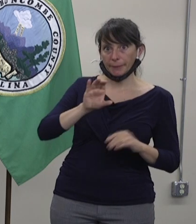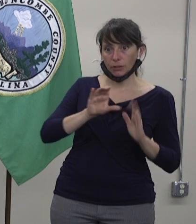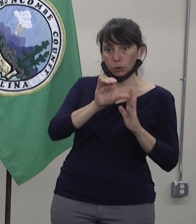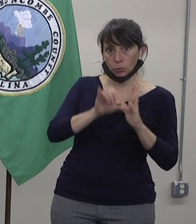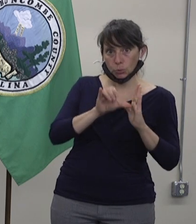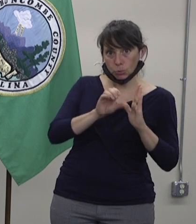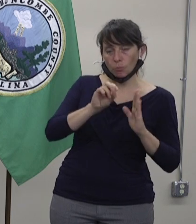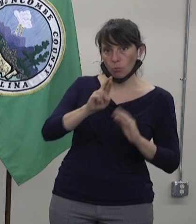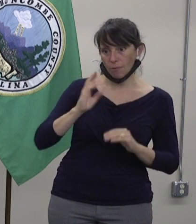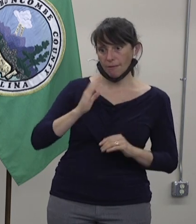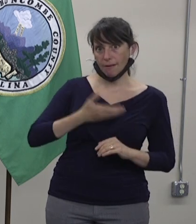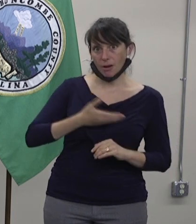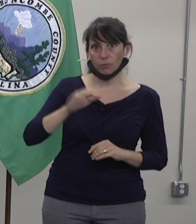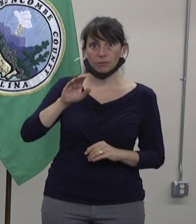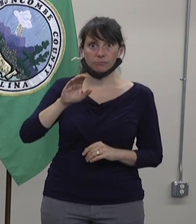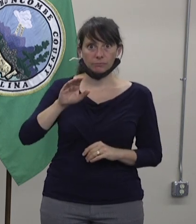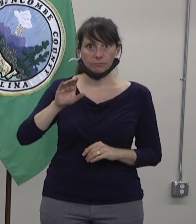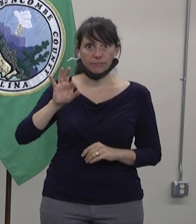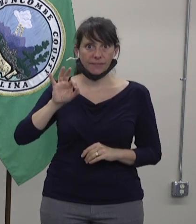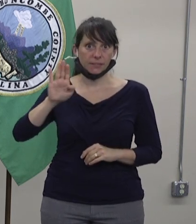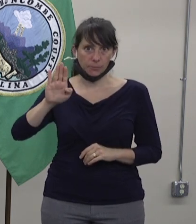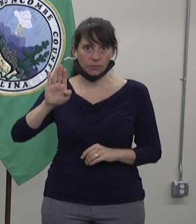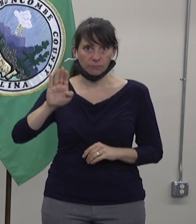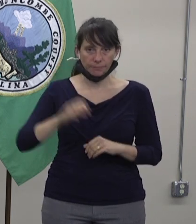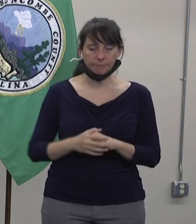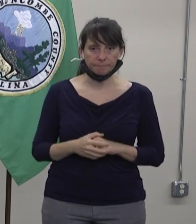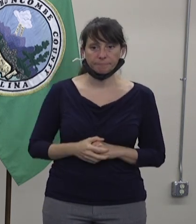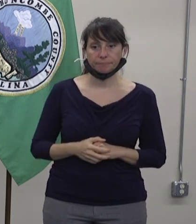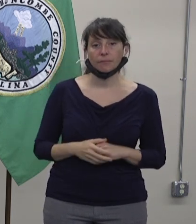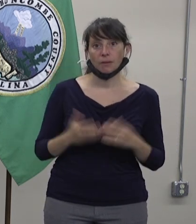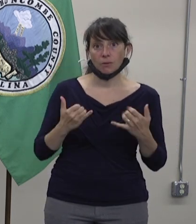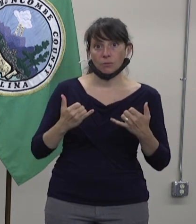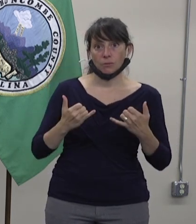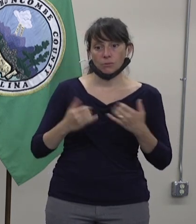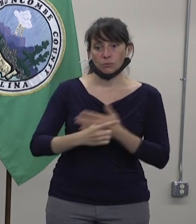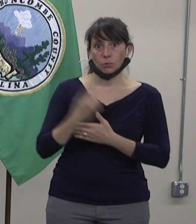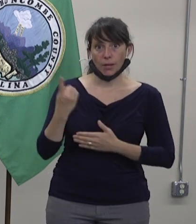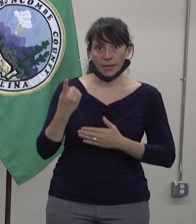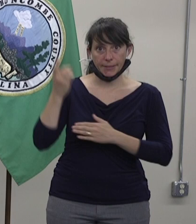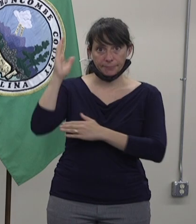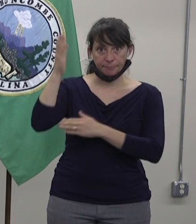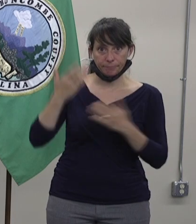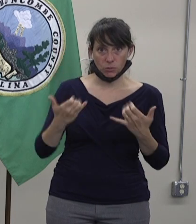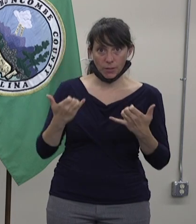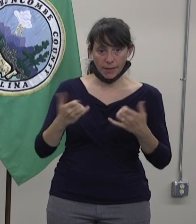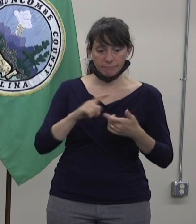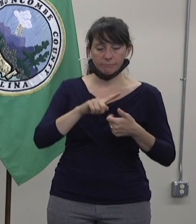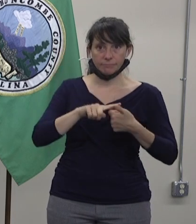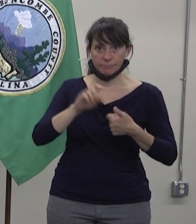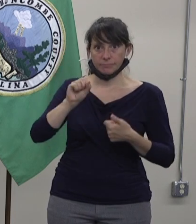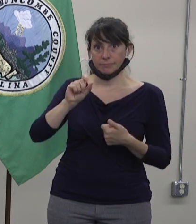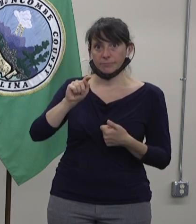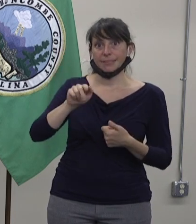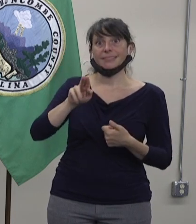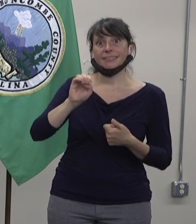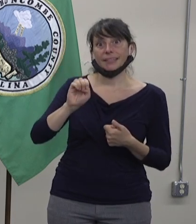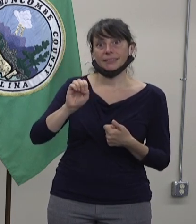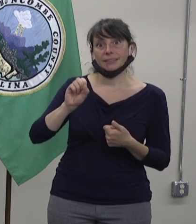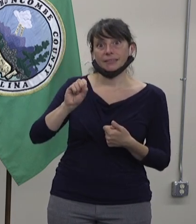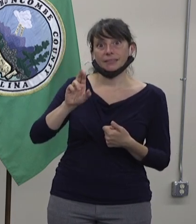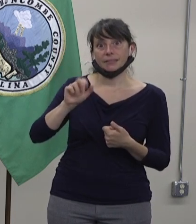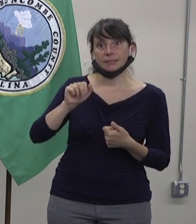at Buncombe.gov. Today's updates will be provided by Stacie Saunders, Buncombe County Public Health